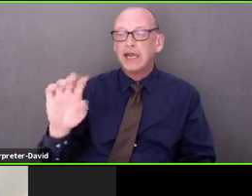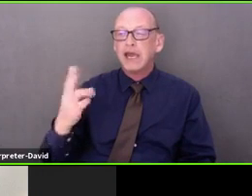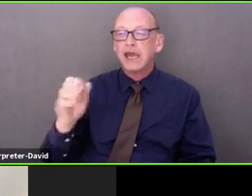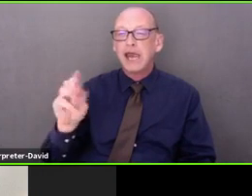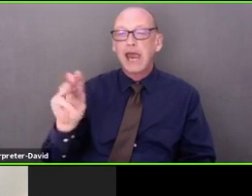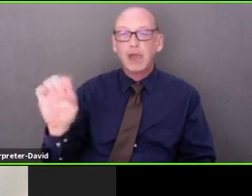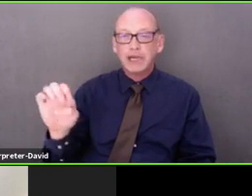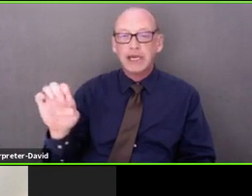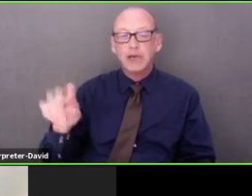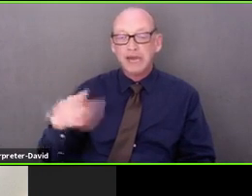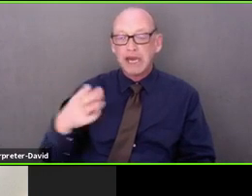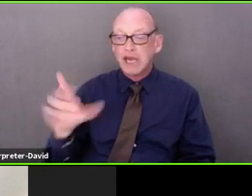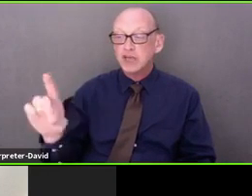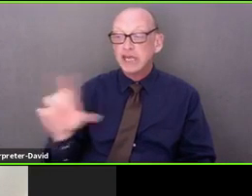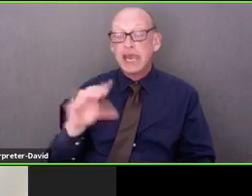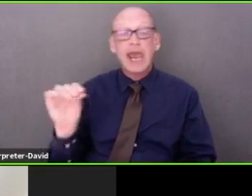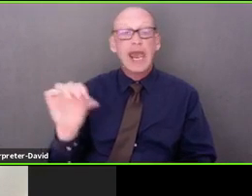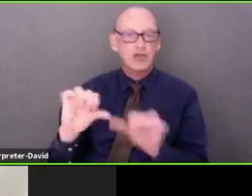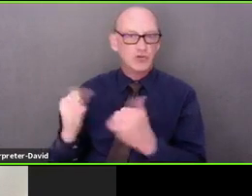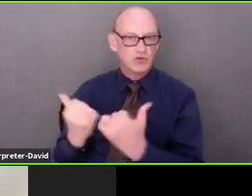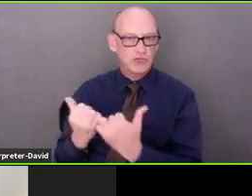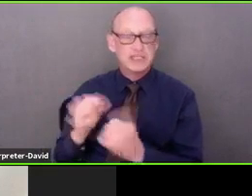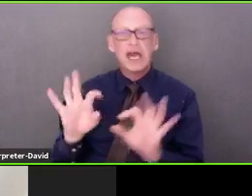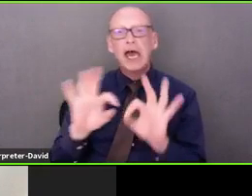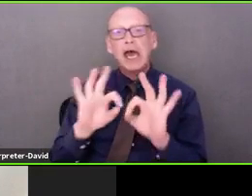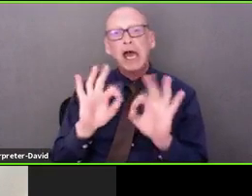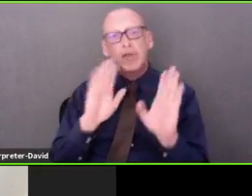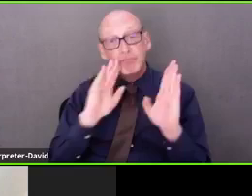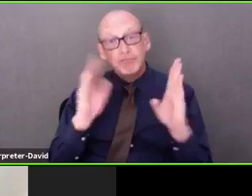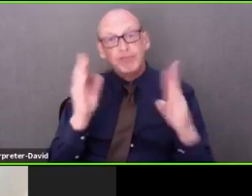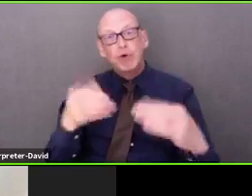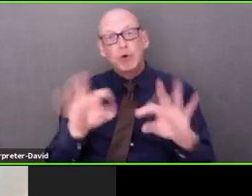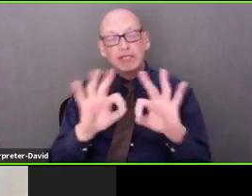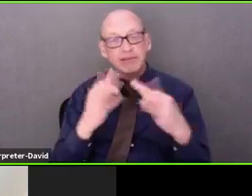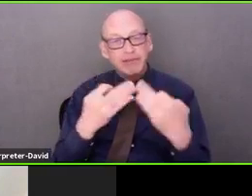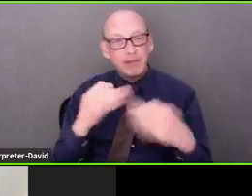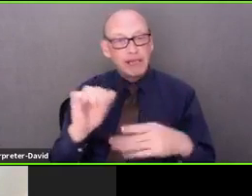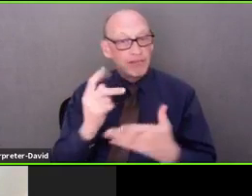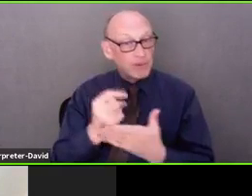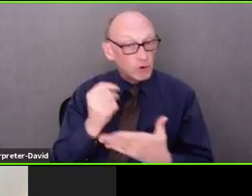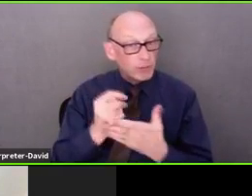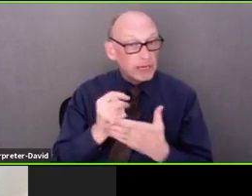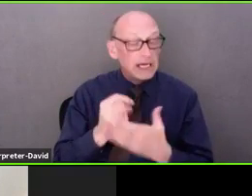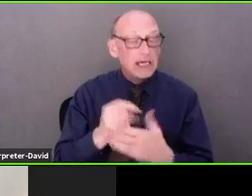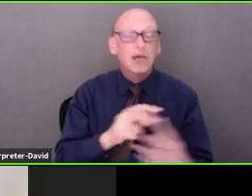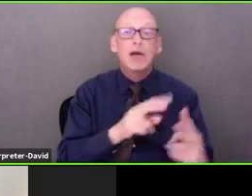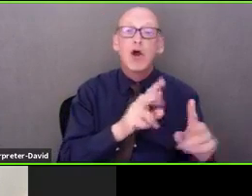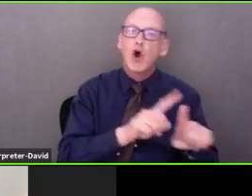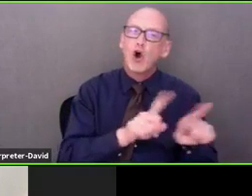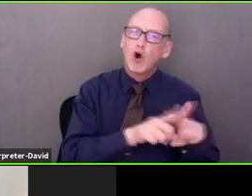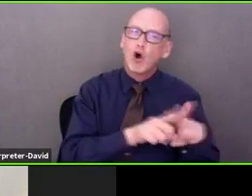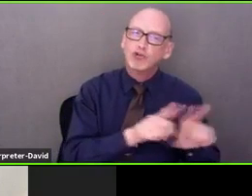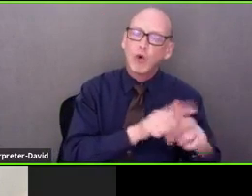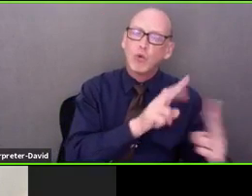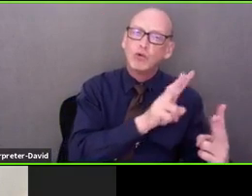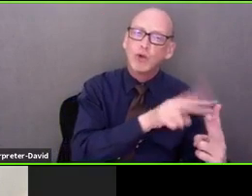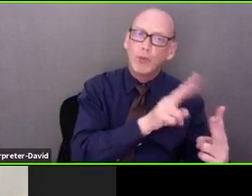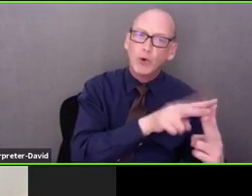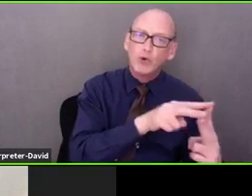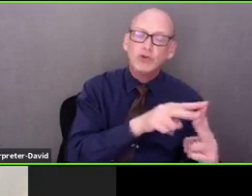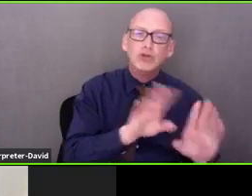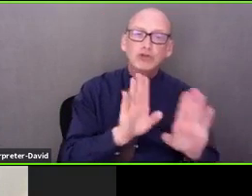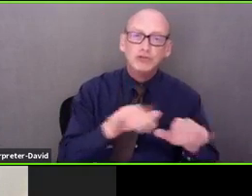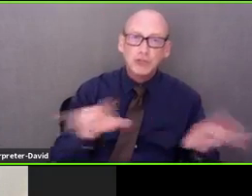Associates. He specializes in family therapy, but also treats couples, children, and adolescents. He's also conducted